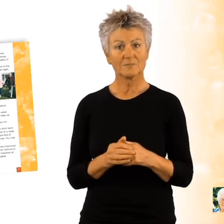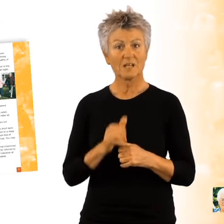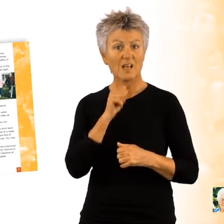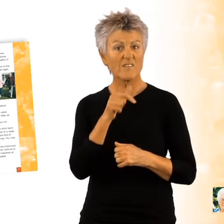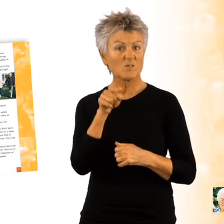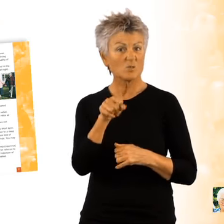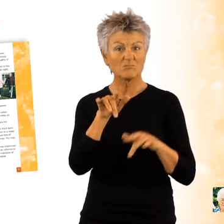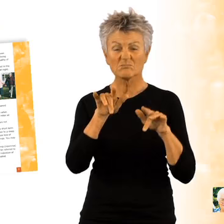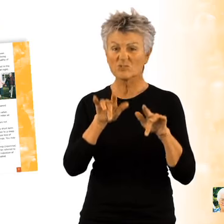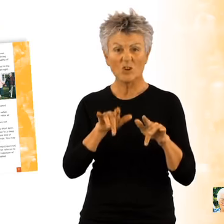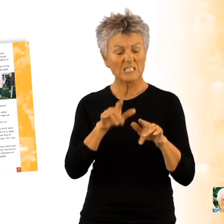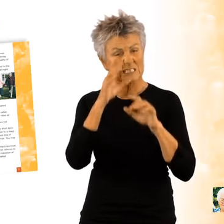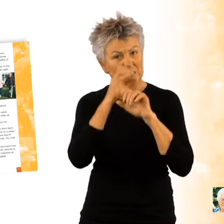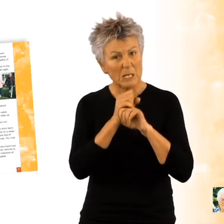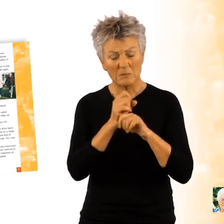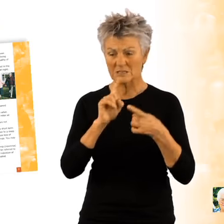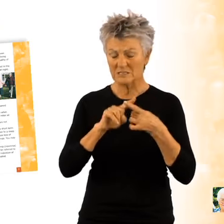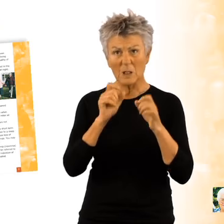Try not to focus on the fact that you are not asleep.